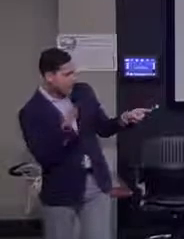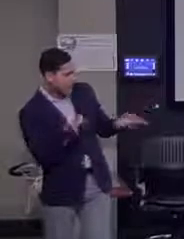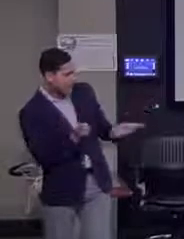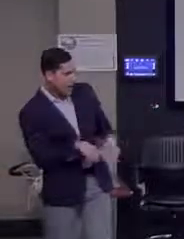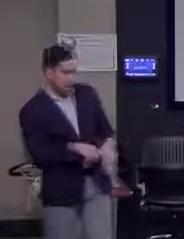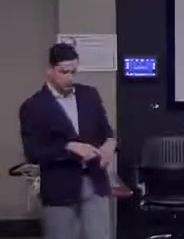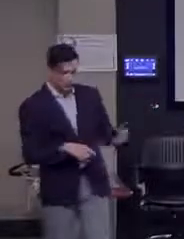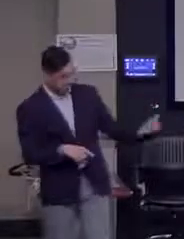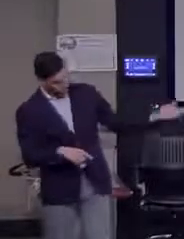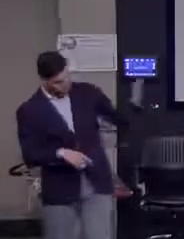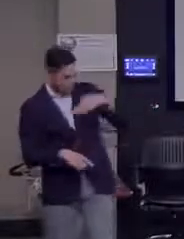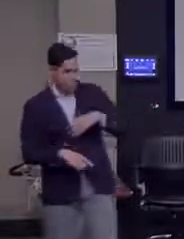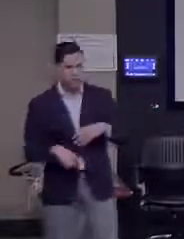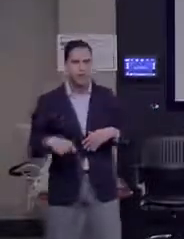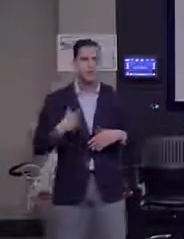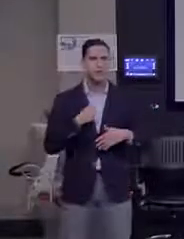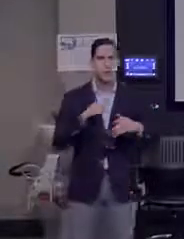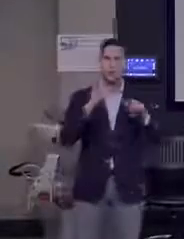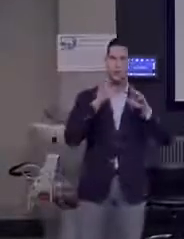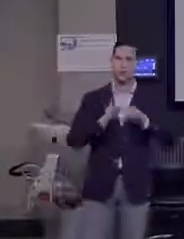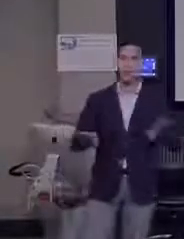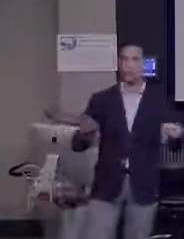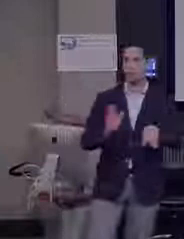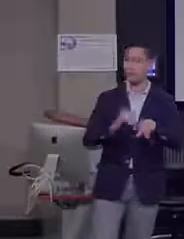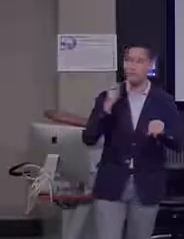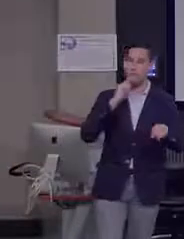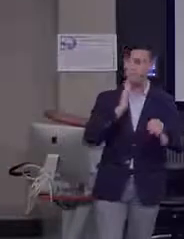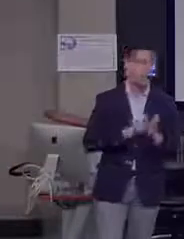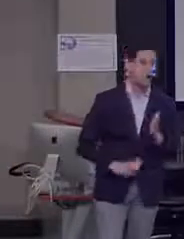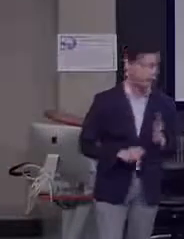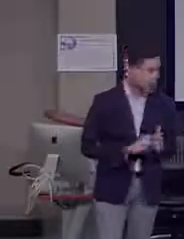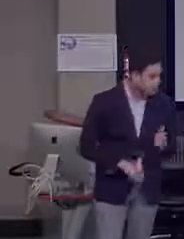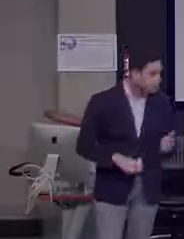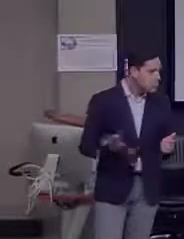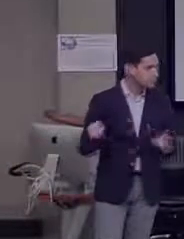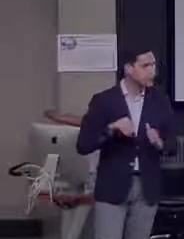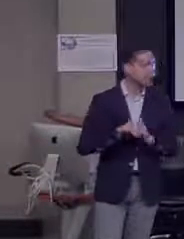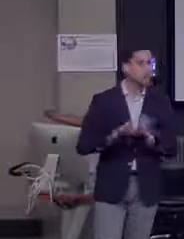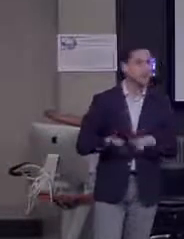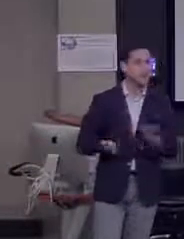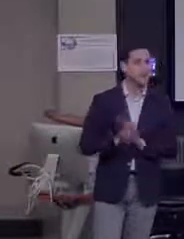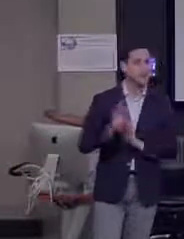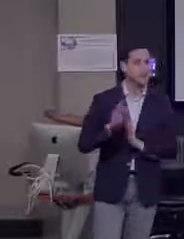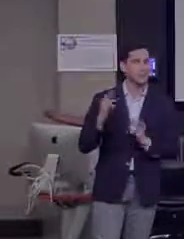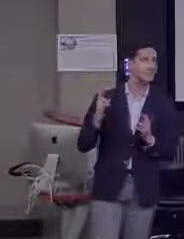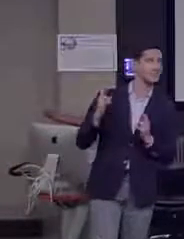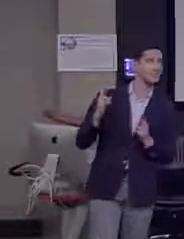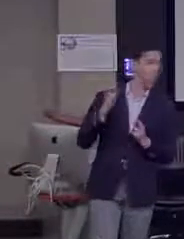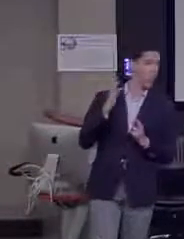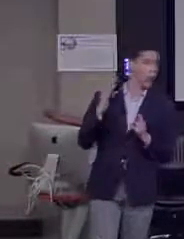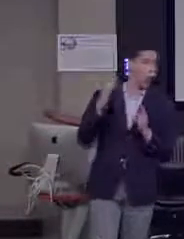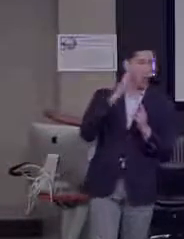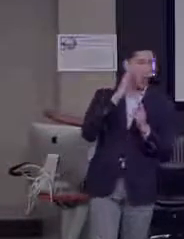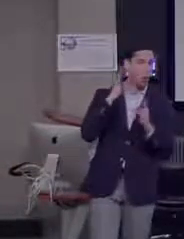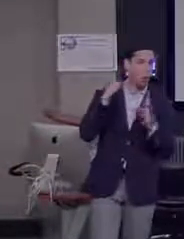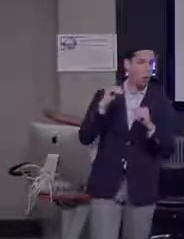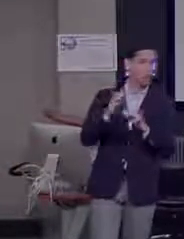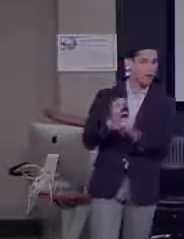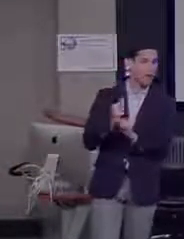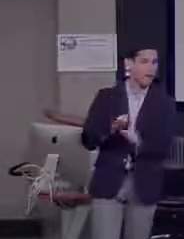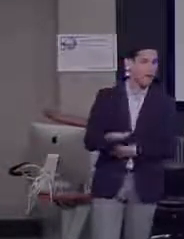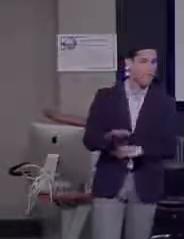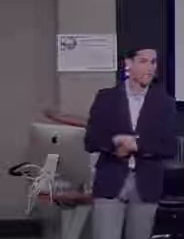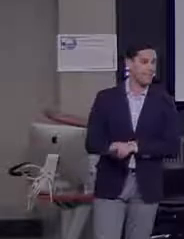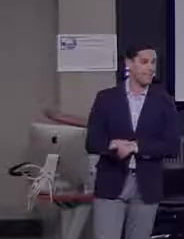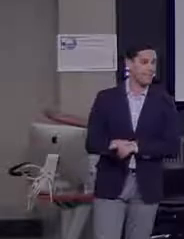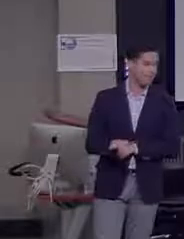out the call to have these papers in child development. We thought, I hope we'll get enough. You know, really, we're the